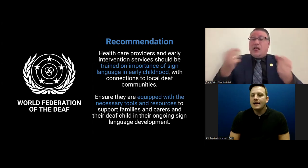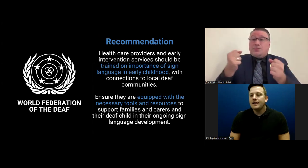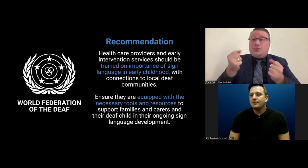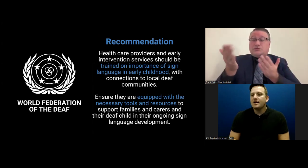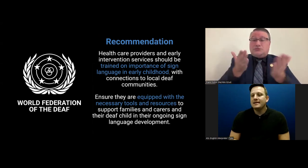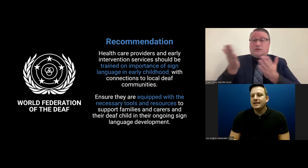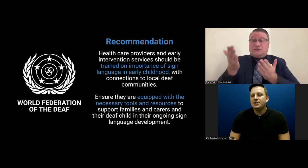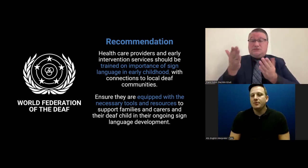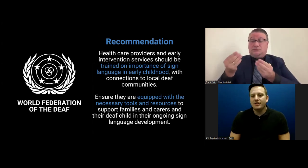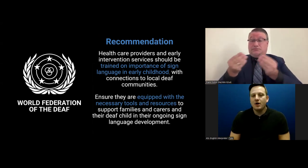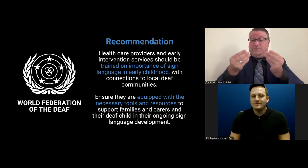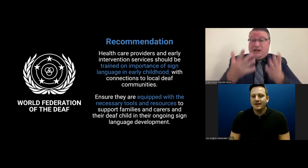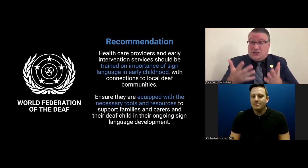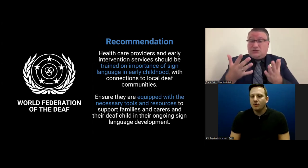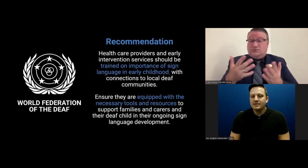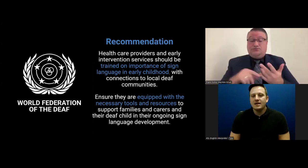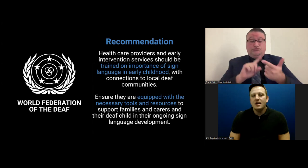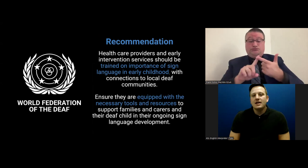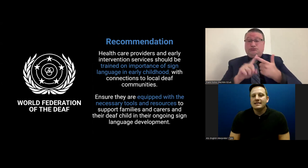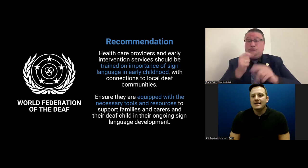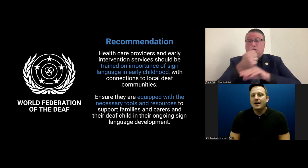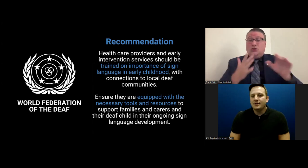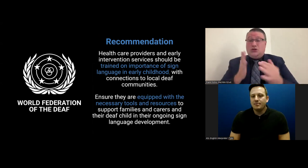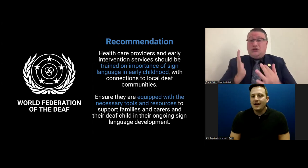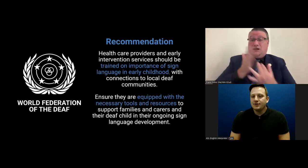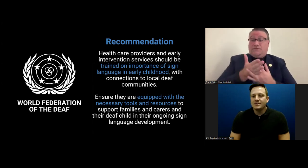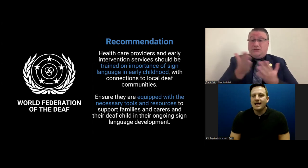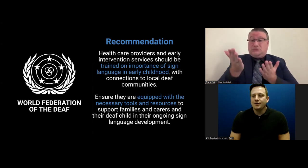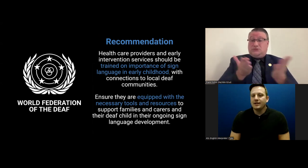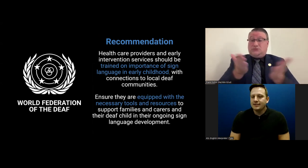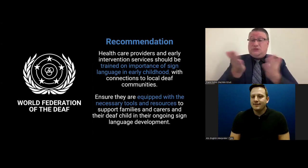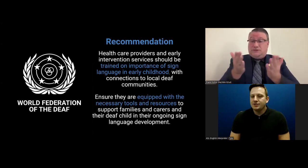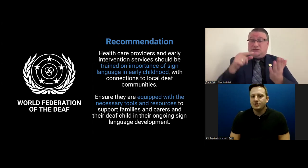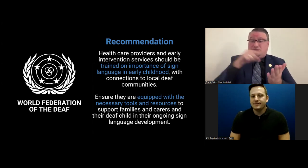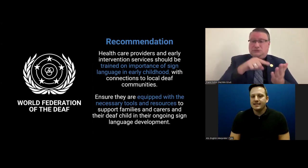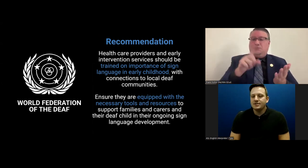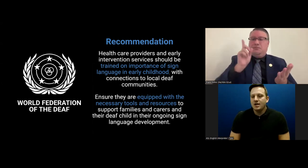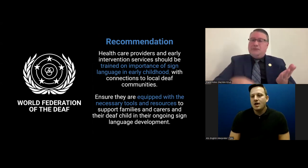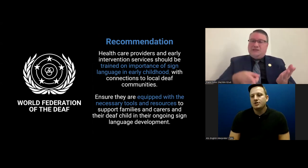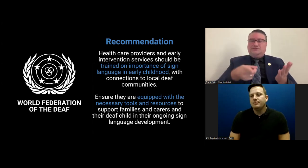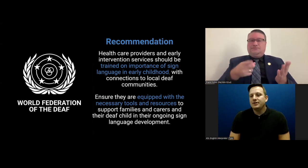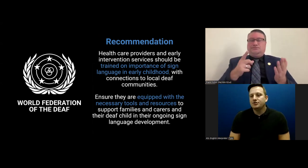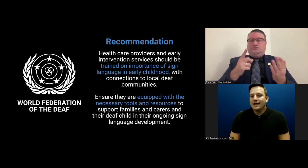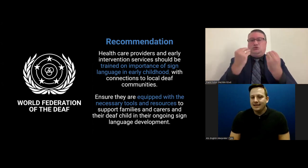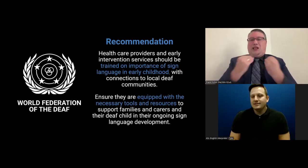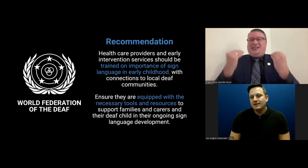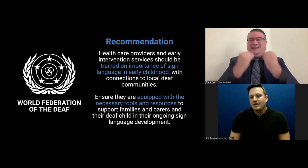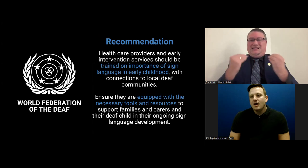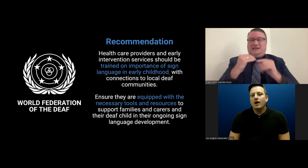Another recommendation that we thought was very important is that healthcare providers and early intervention services should be trained on